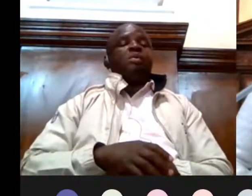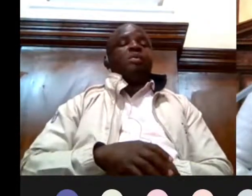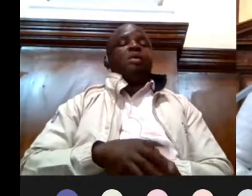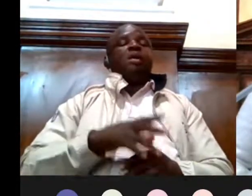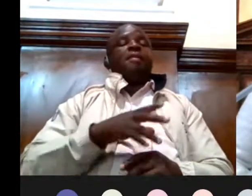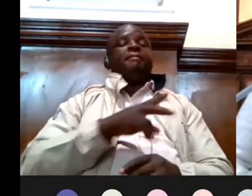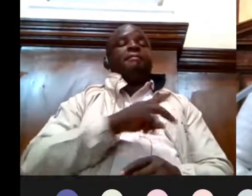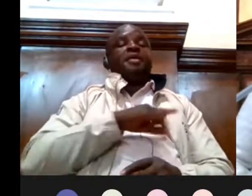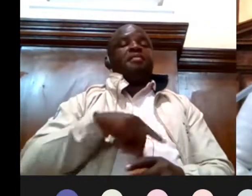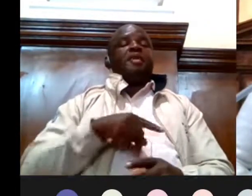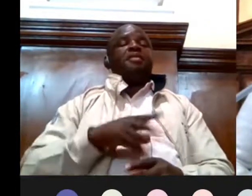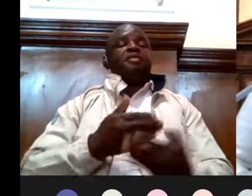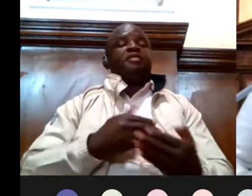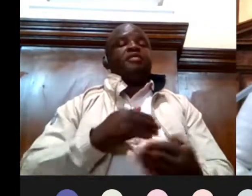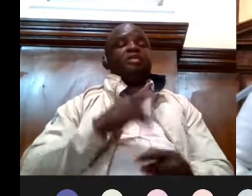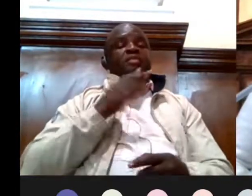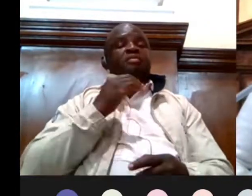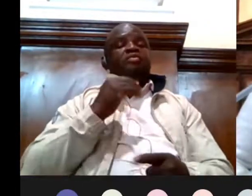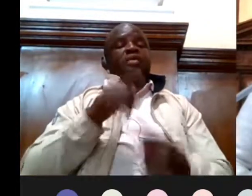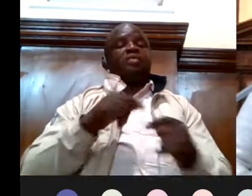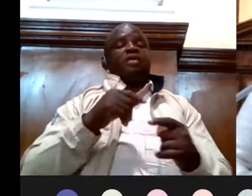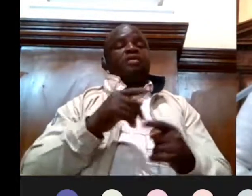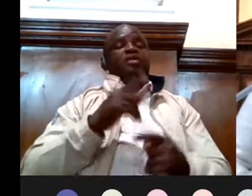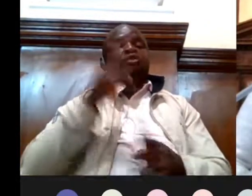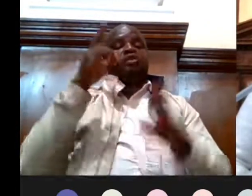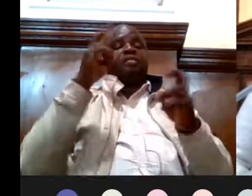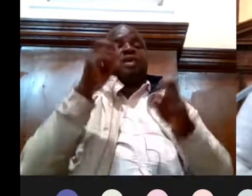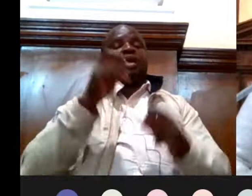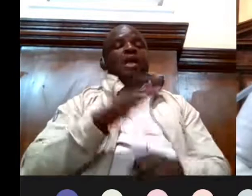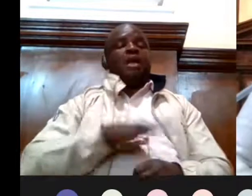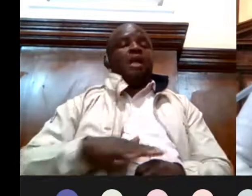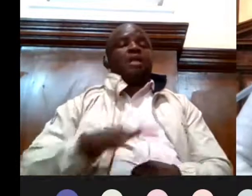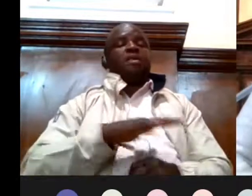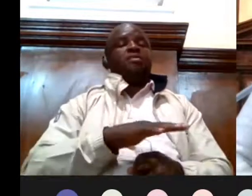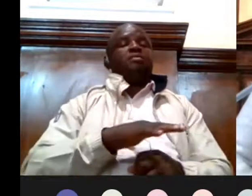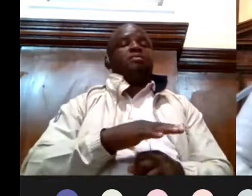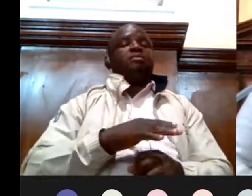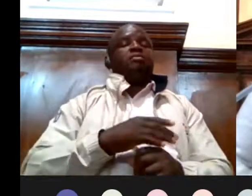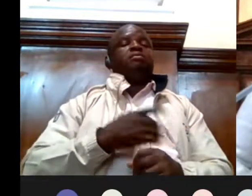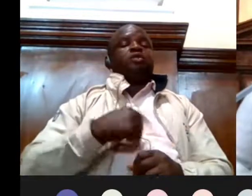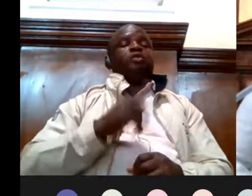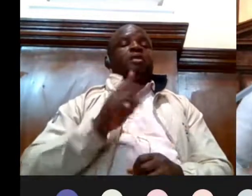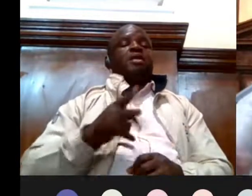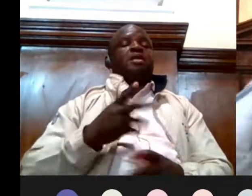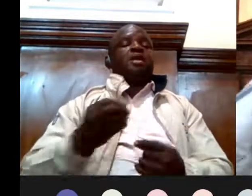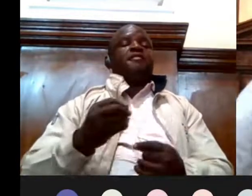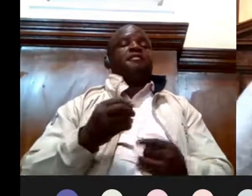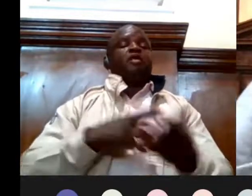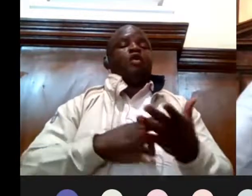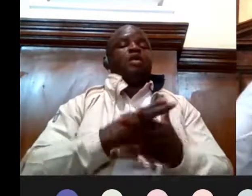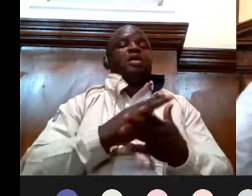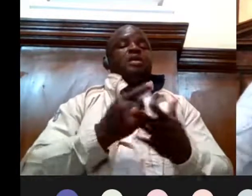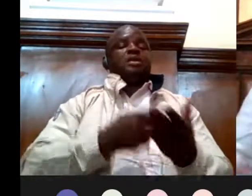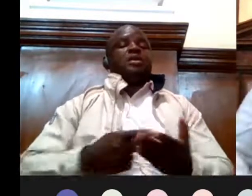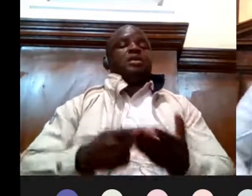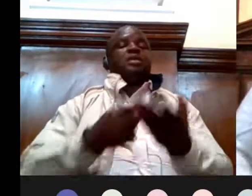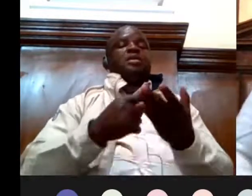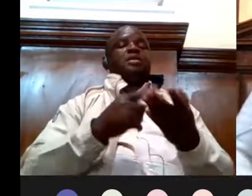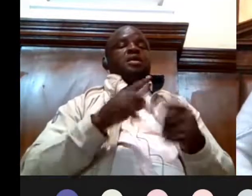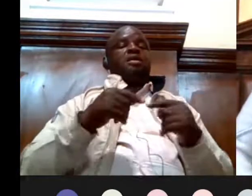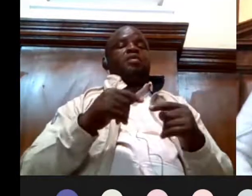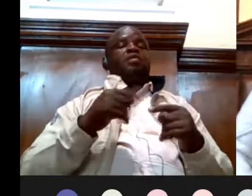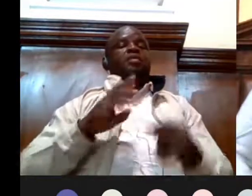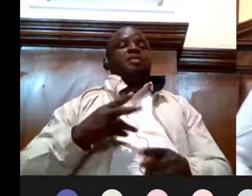Madam Premier, before I speak on our land, we need to have honest discussion on how women